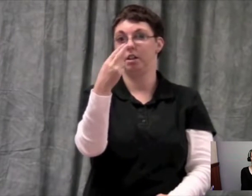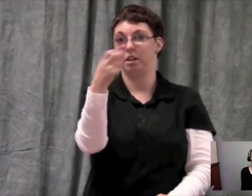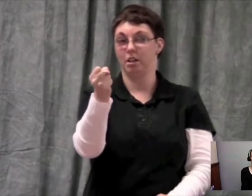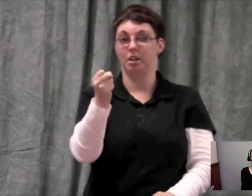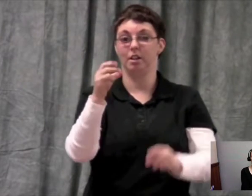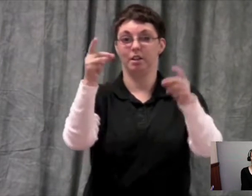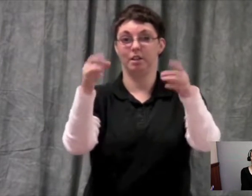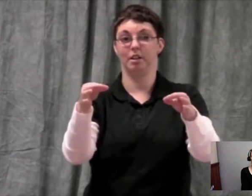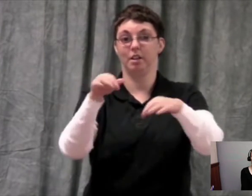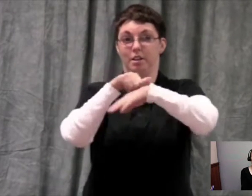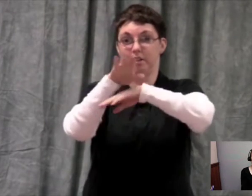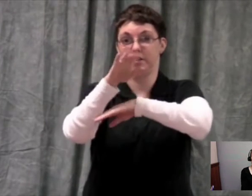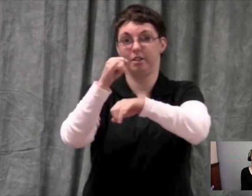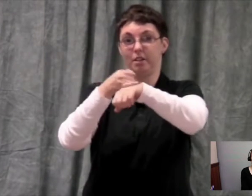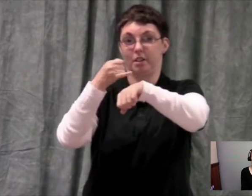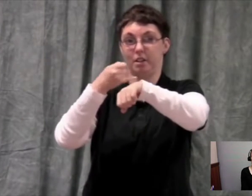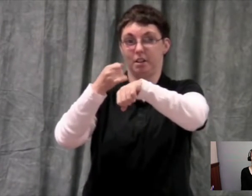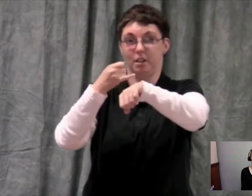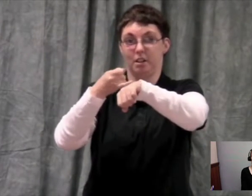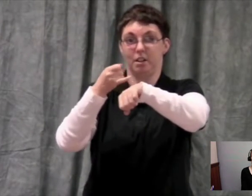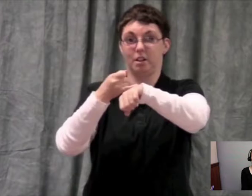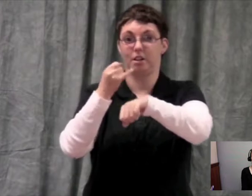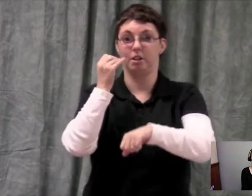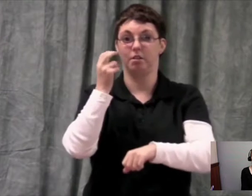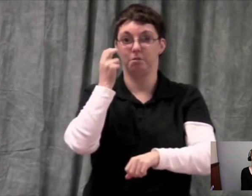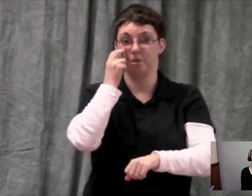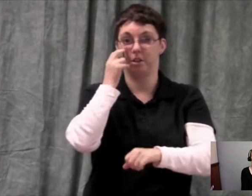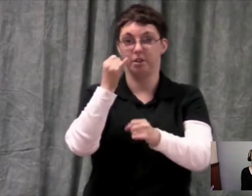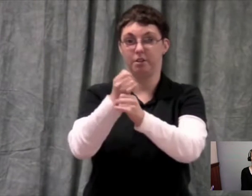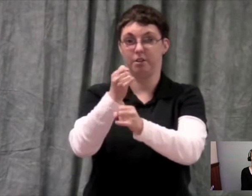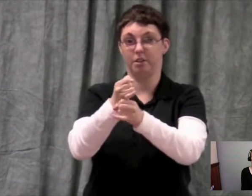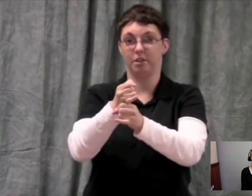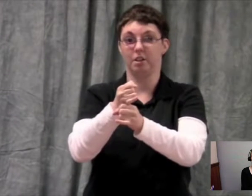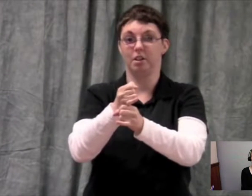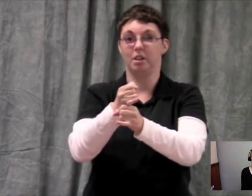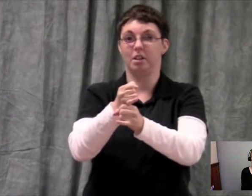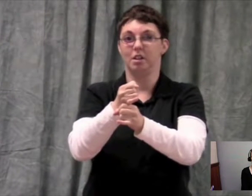So I went in to this school all the way to high school, and then I ended up going to a blind